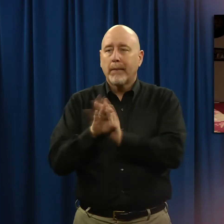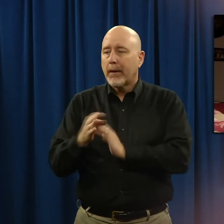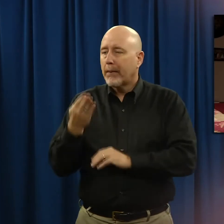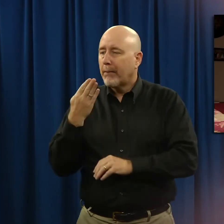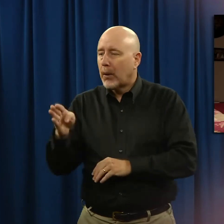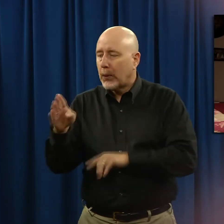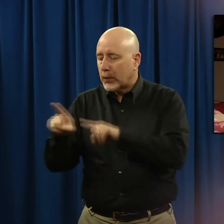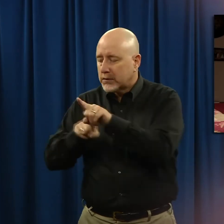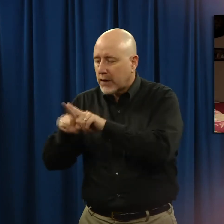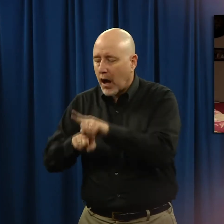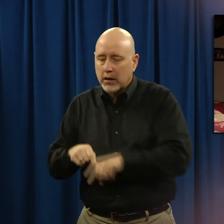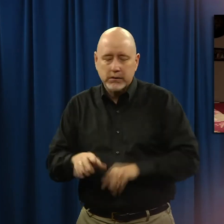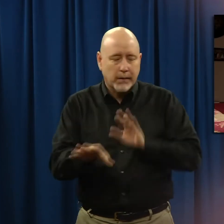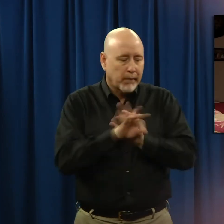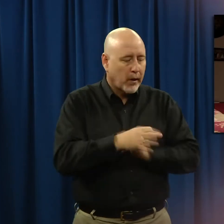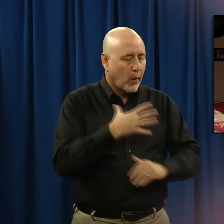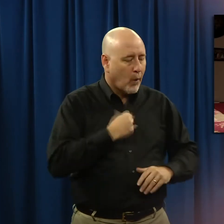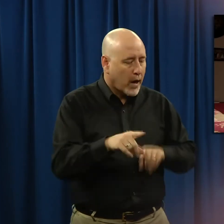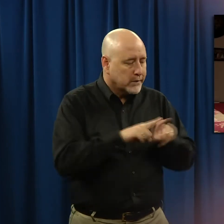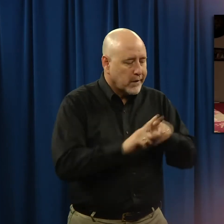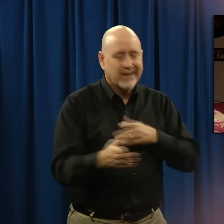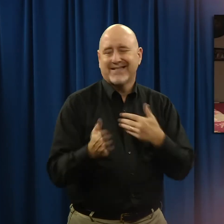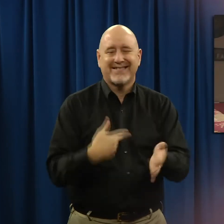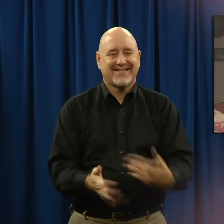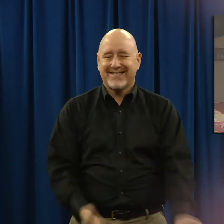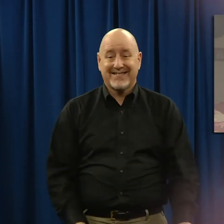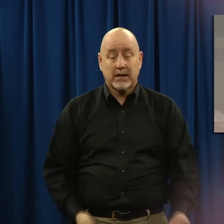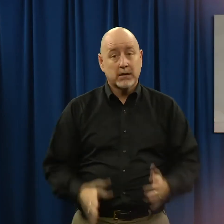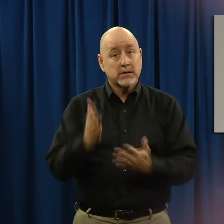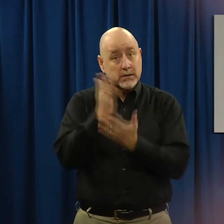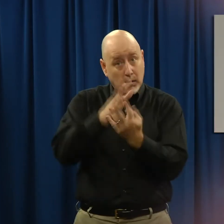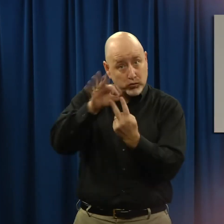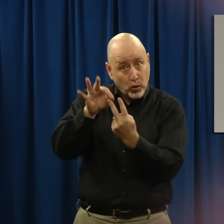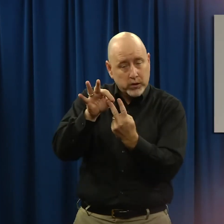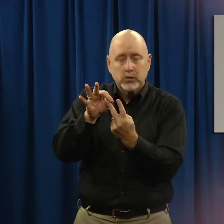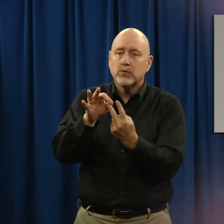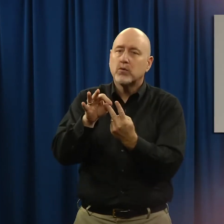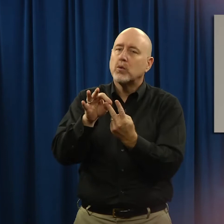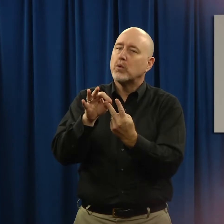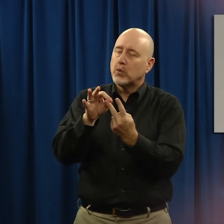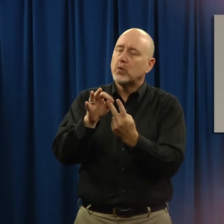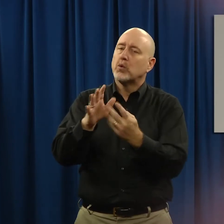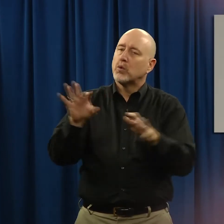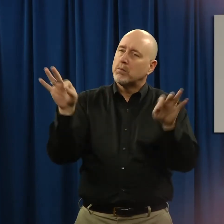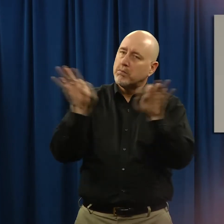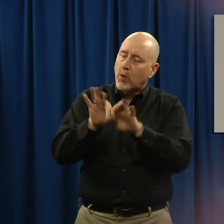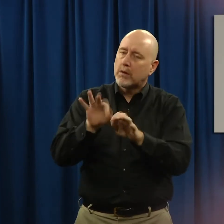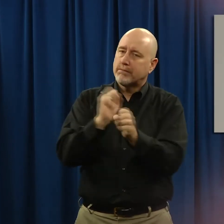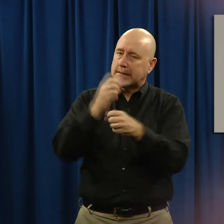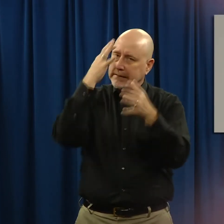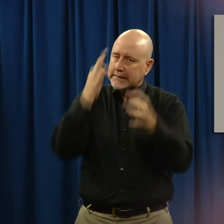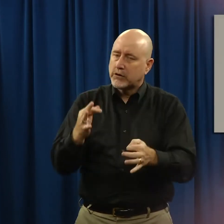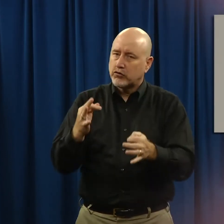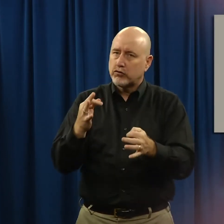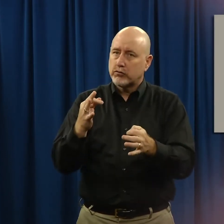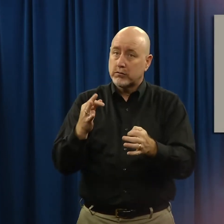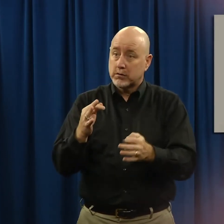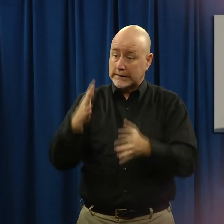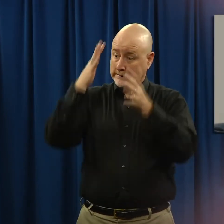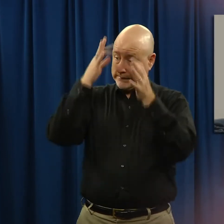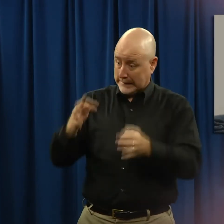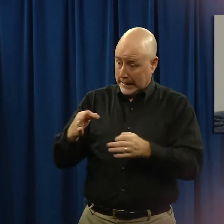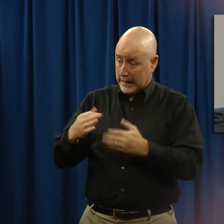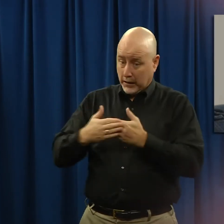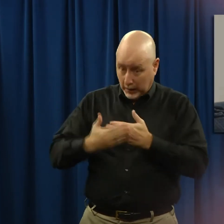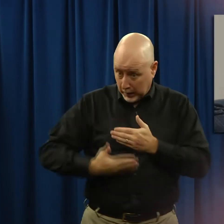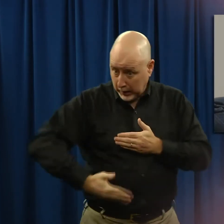socks or white ones. Other choices, however, are far more important, and they carry